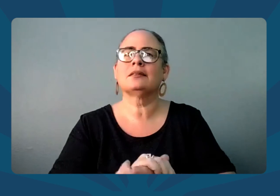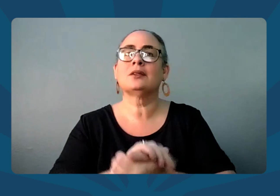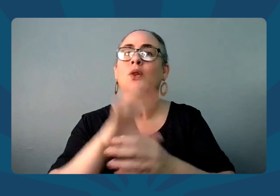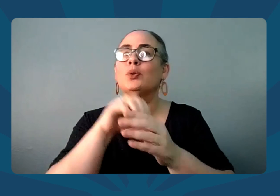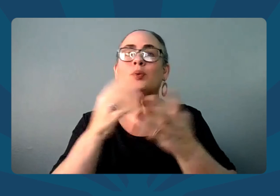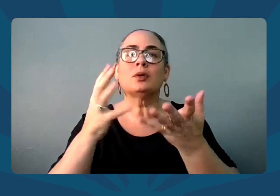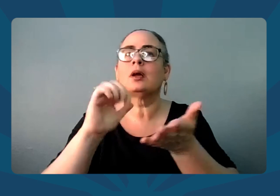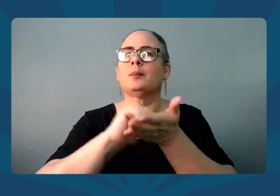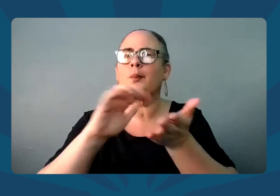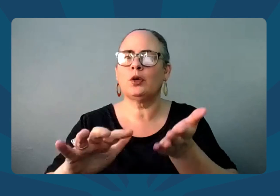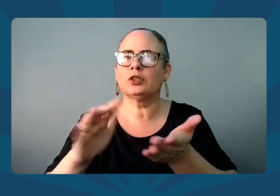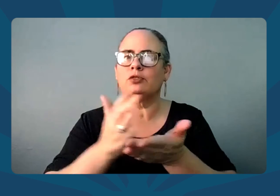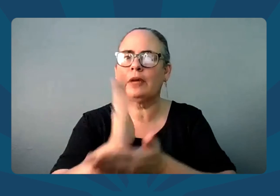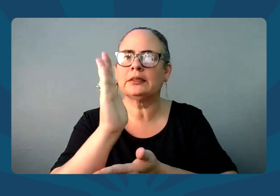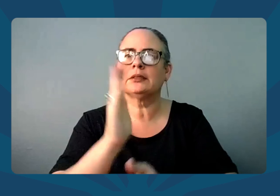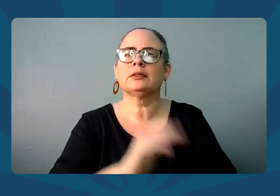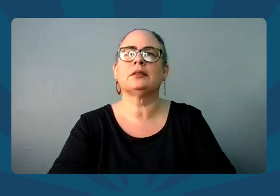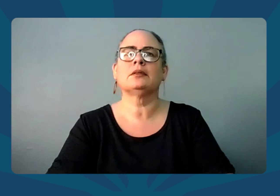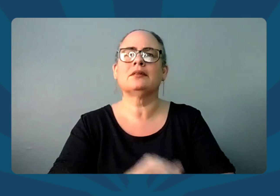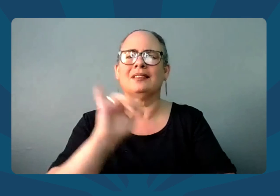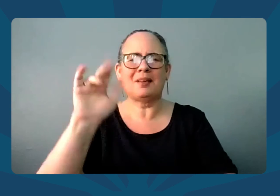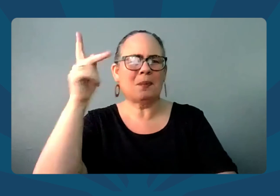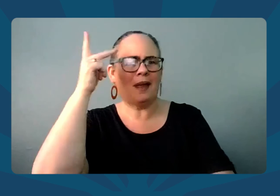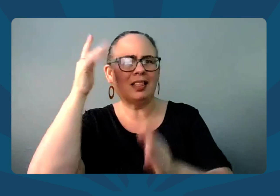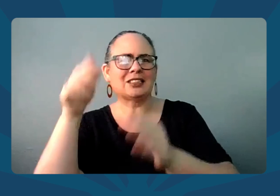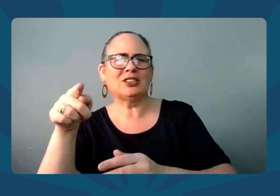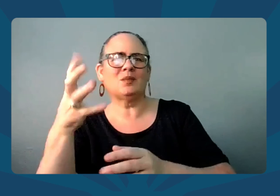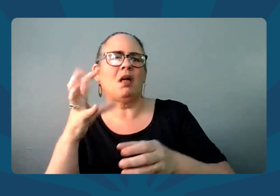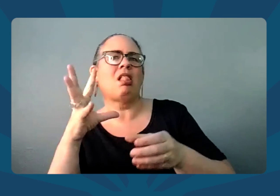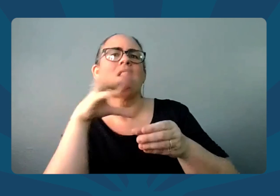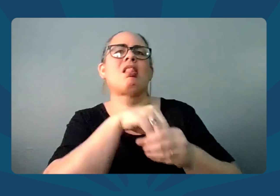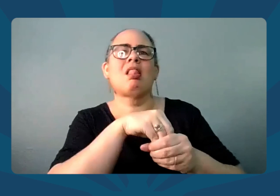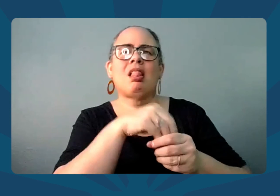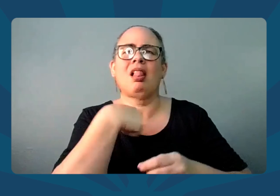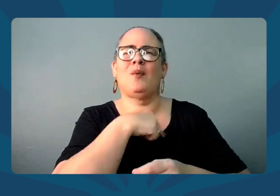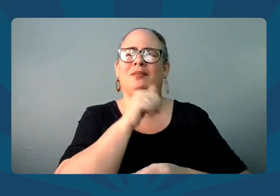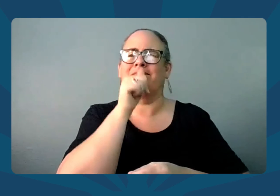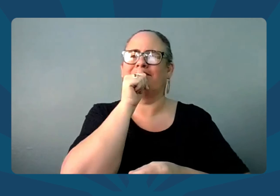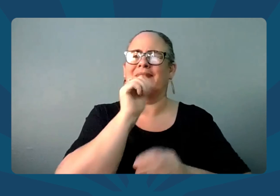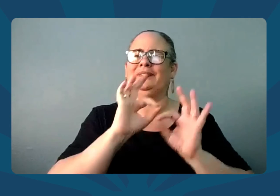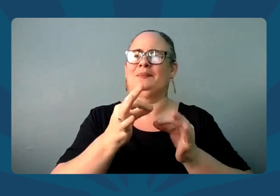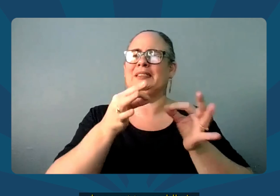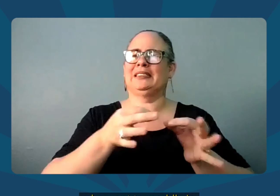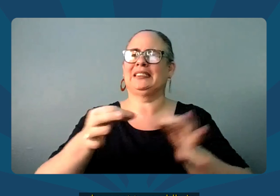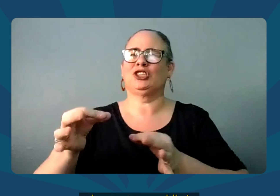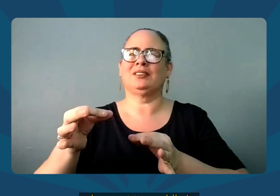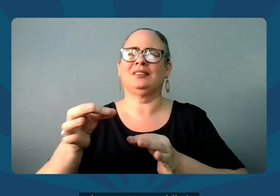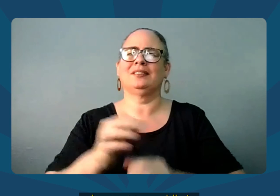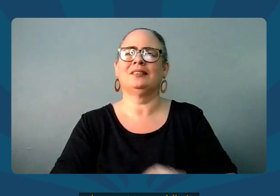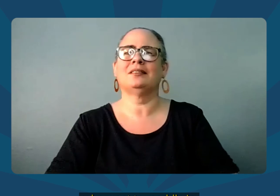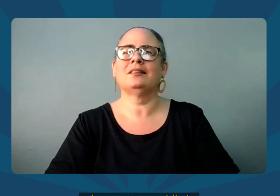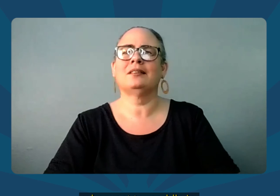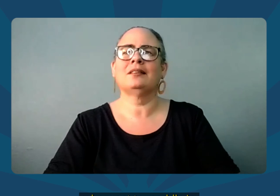Protecting constitutional rights, including abortion rights, from politicians who want to